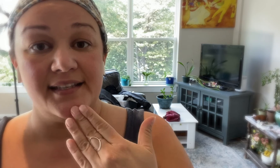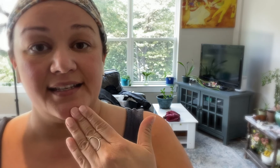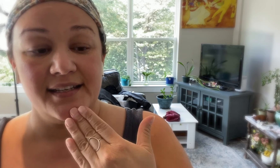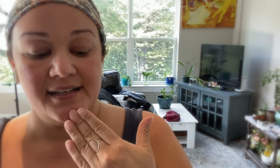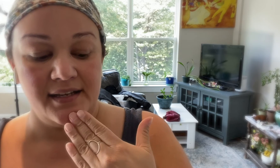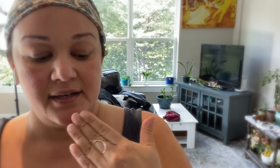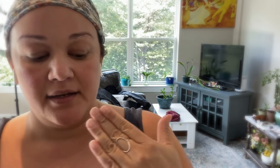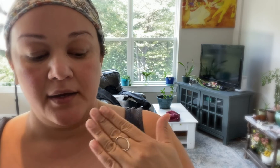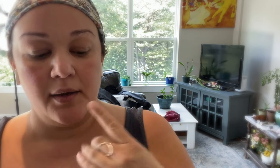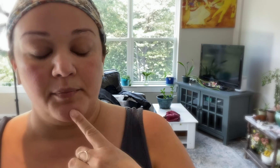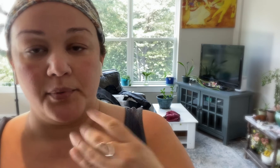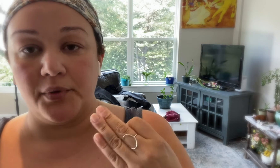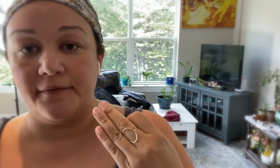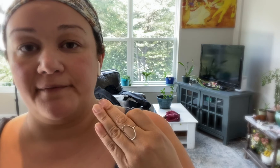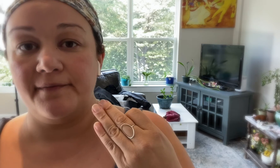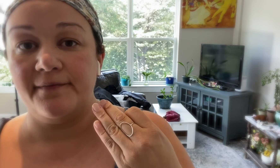diferente, por